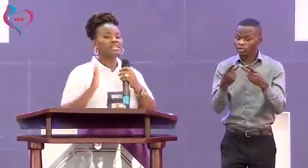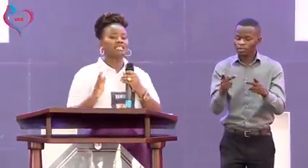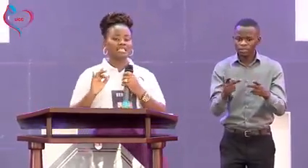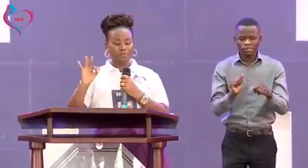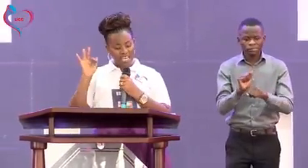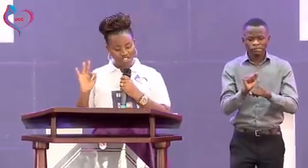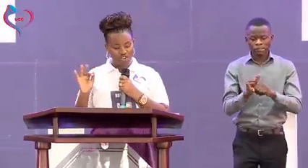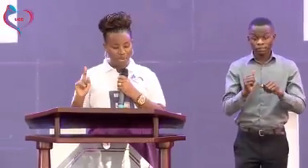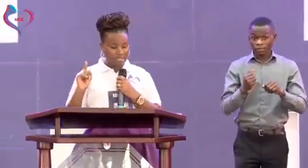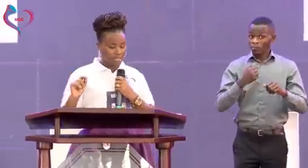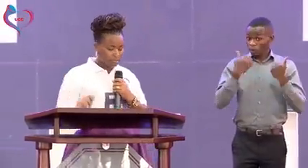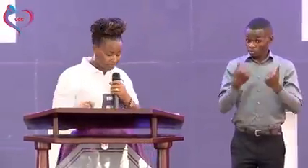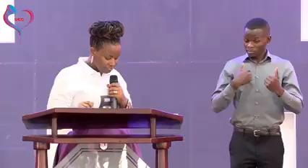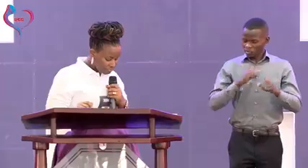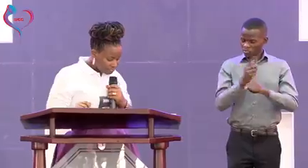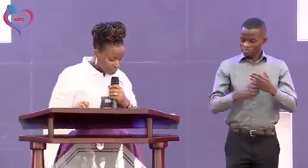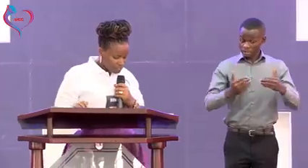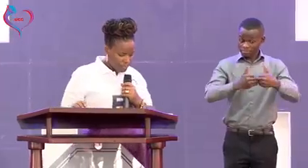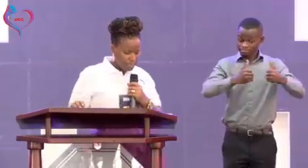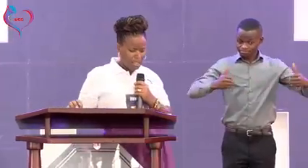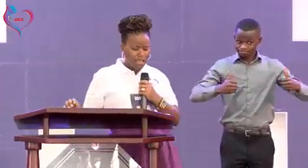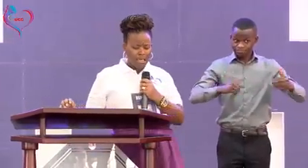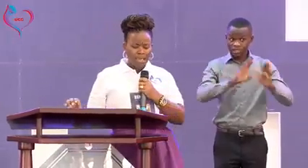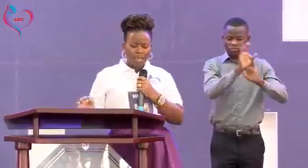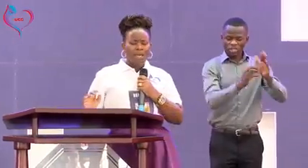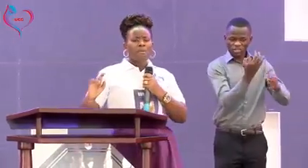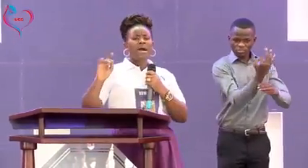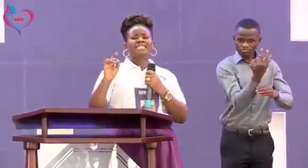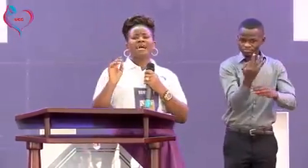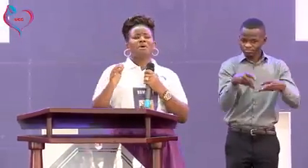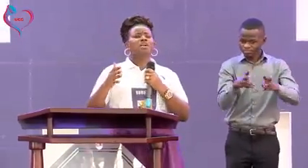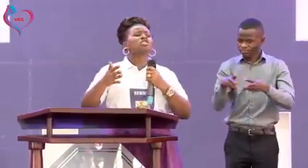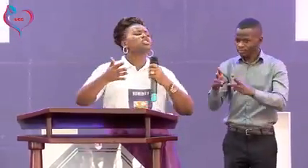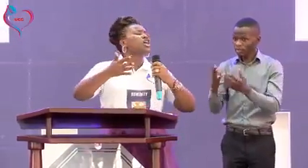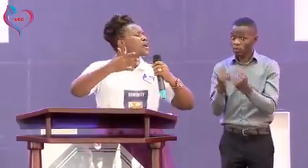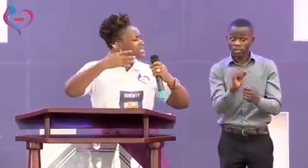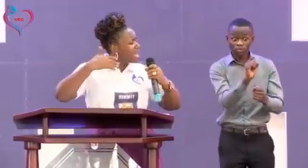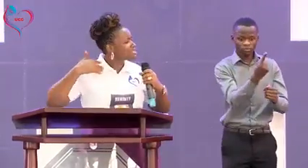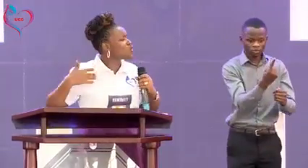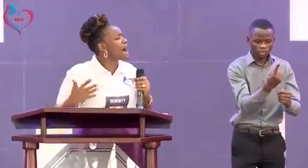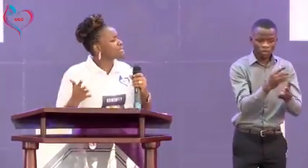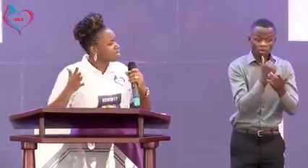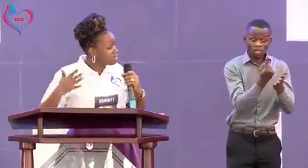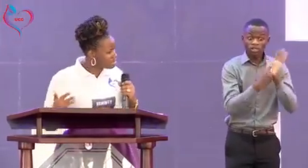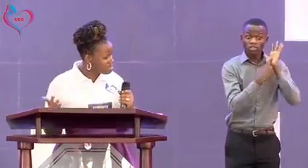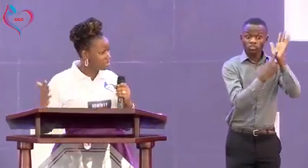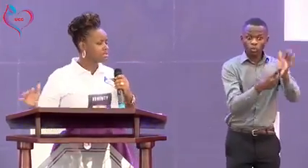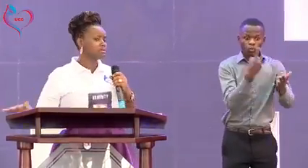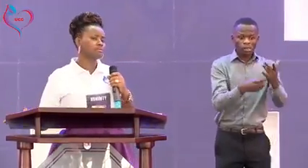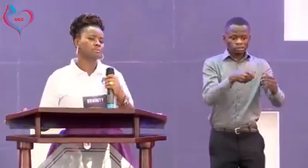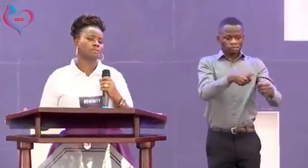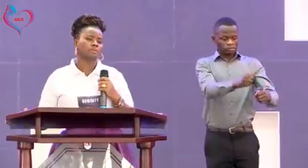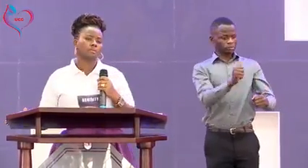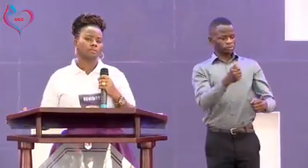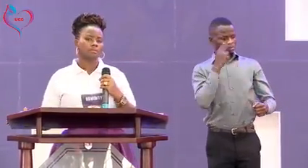I separated this chapter in three parts. Part number one, he shows us what he is.